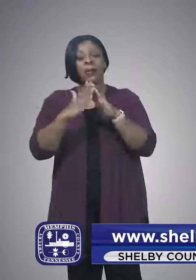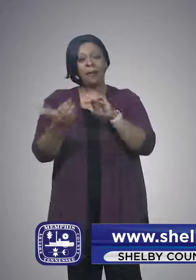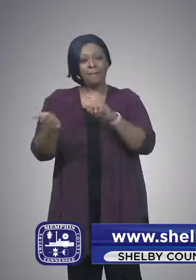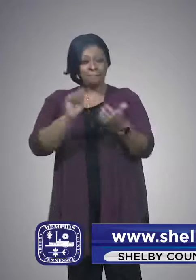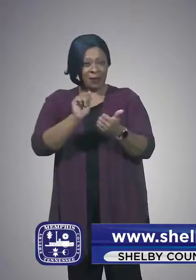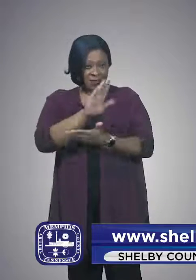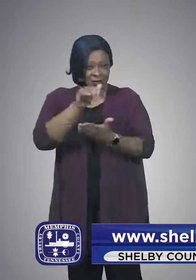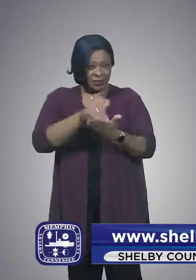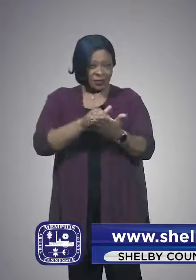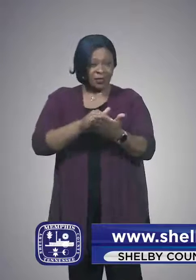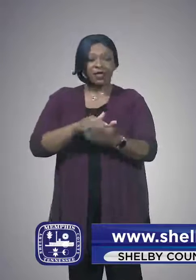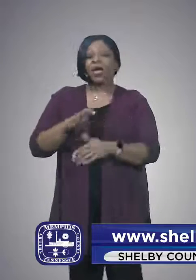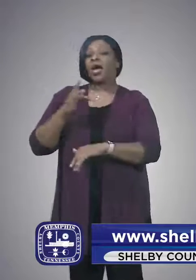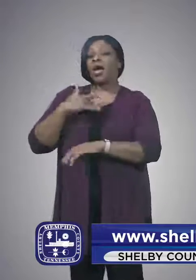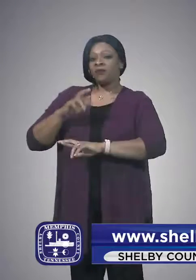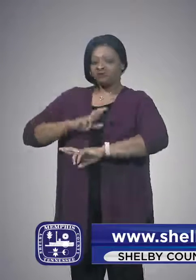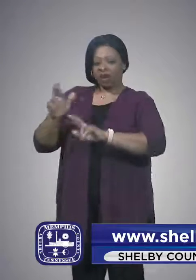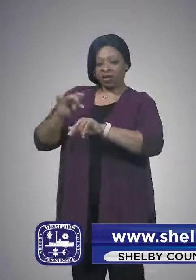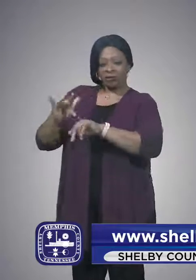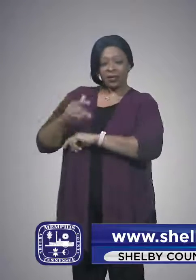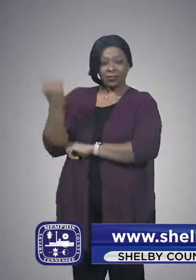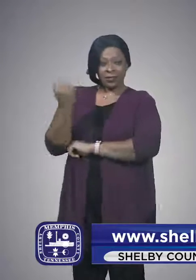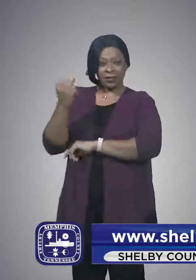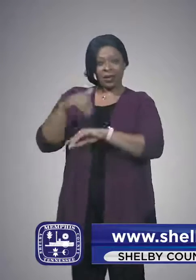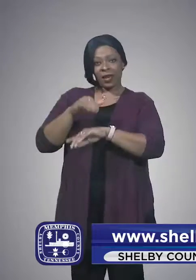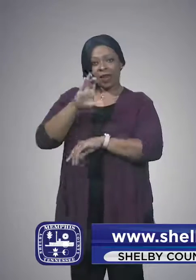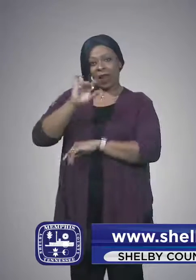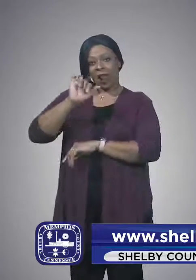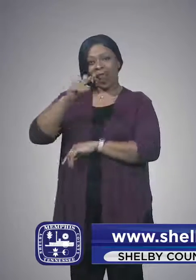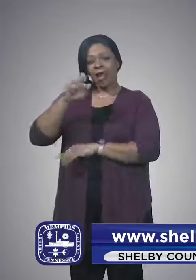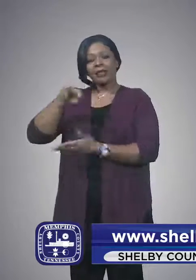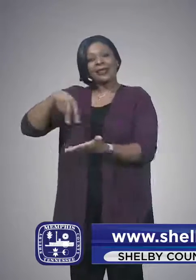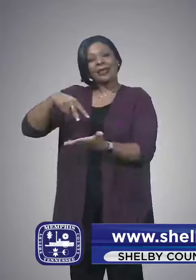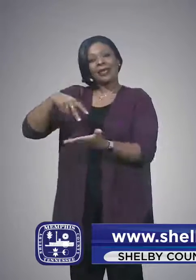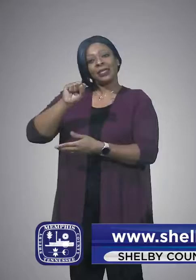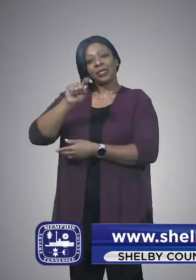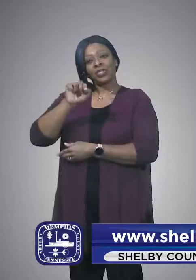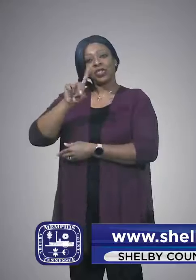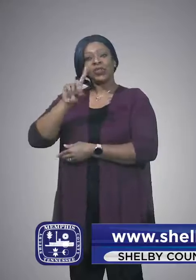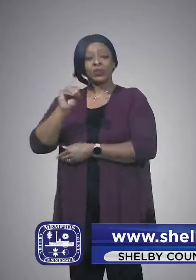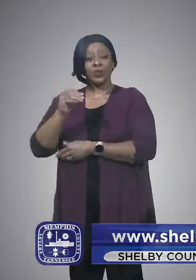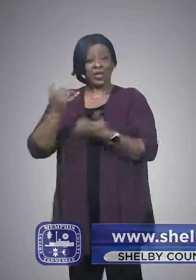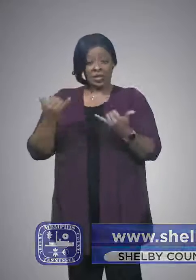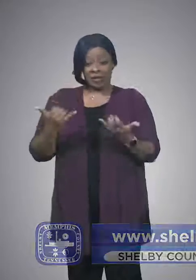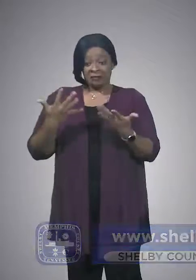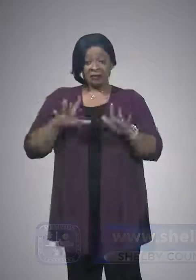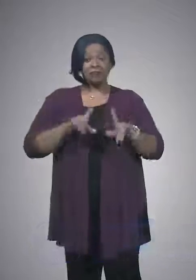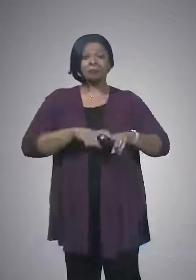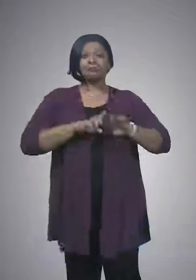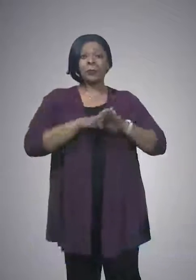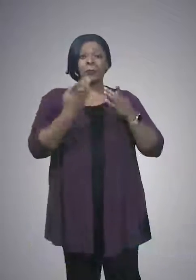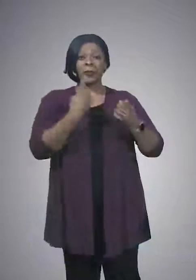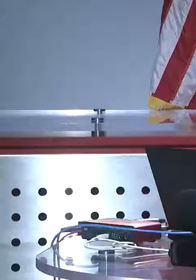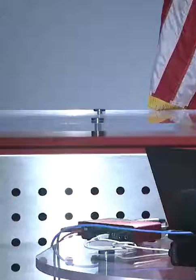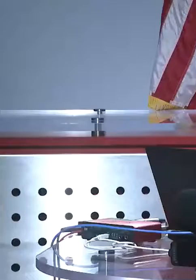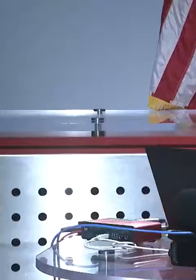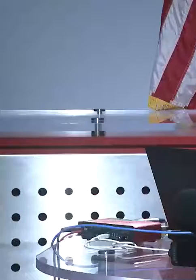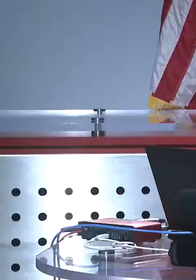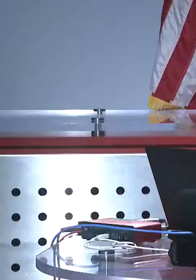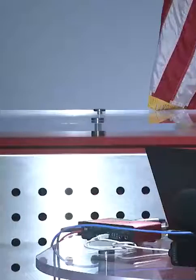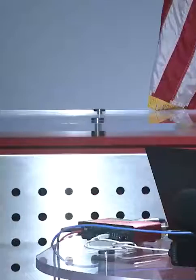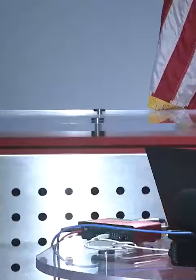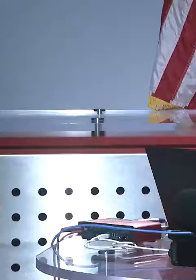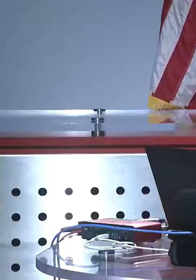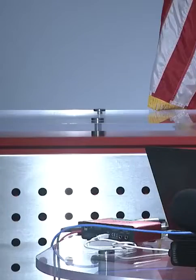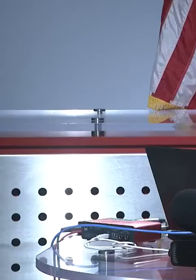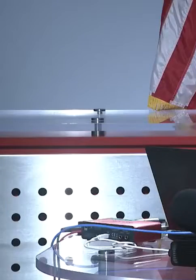site and will be available Saturday at the Collage Dance Studio. And with that, I'll take your questions. Abigail